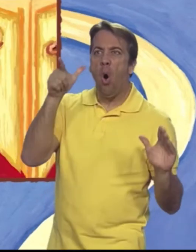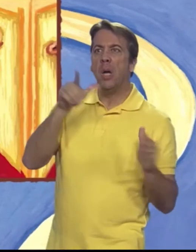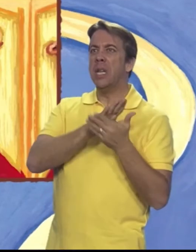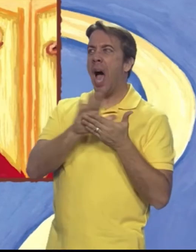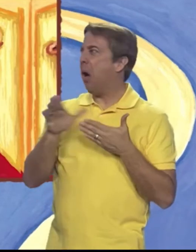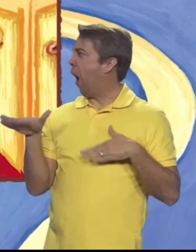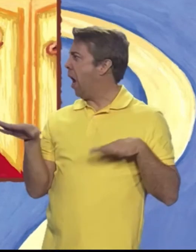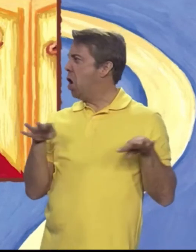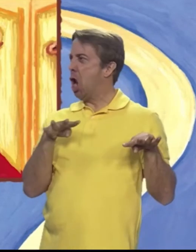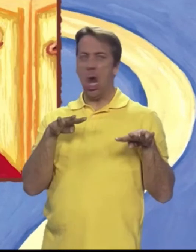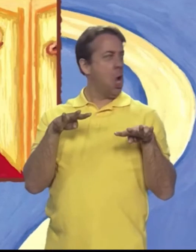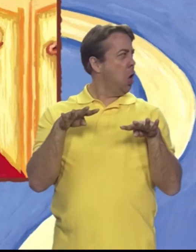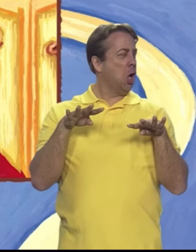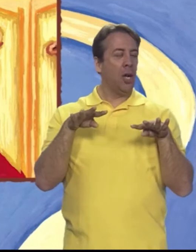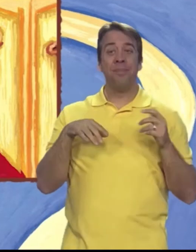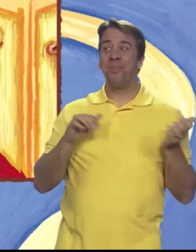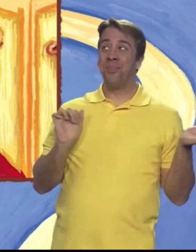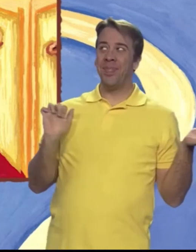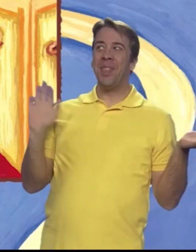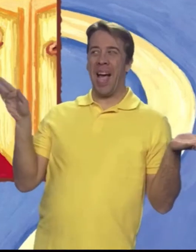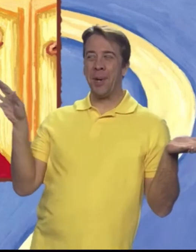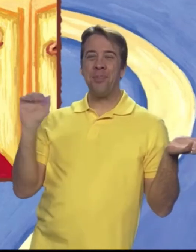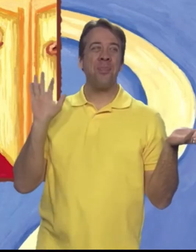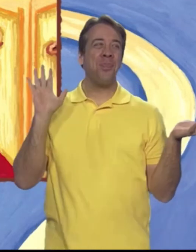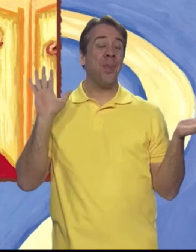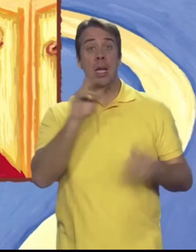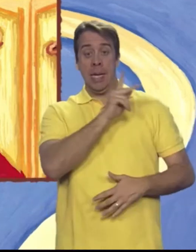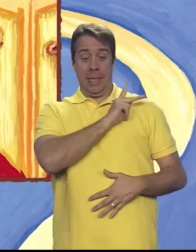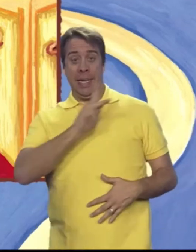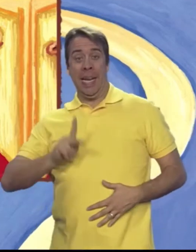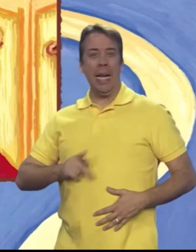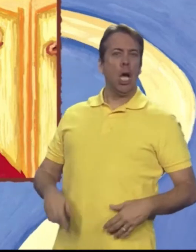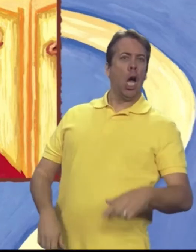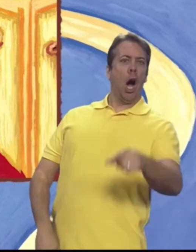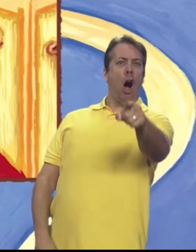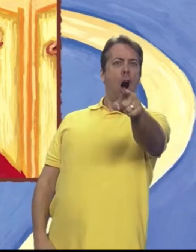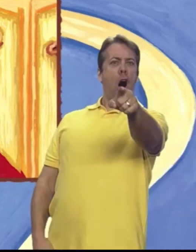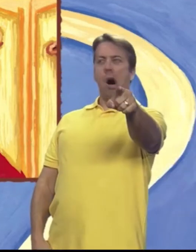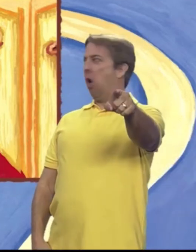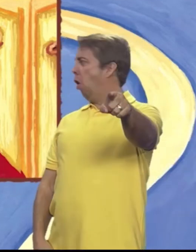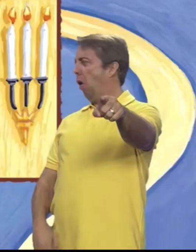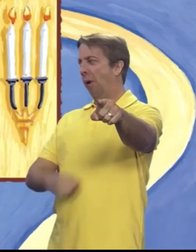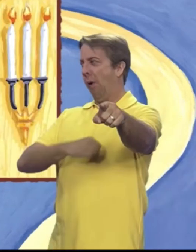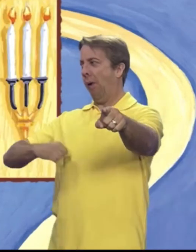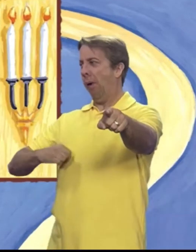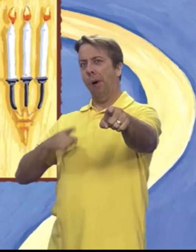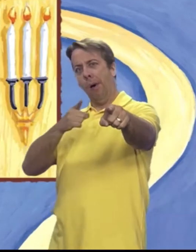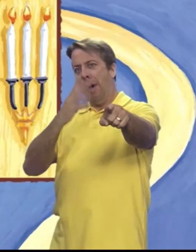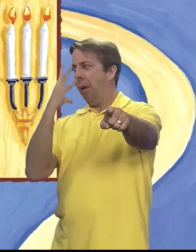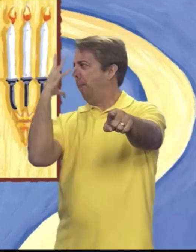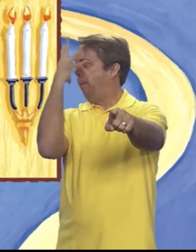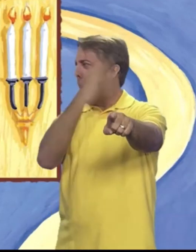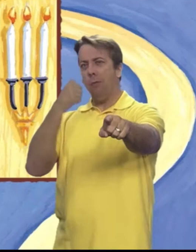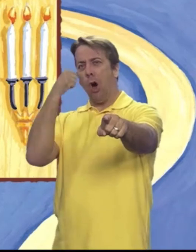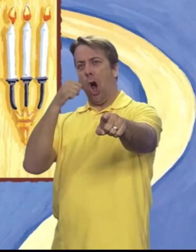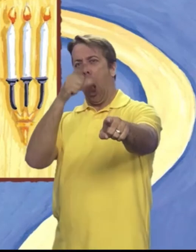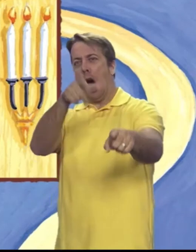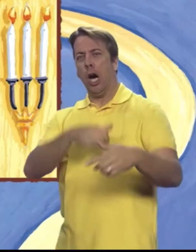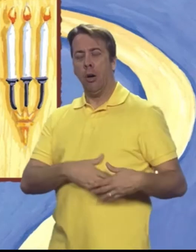What a beautiful girl, exclaimed the king. In such splendid clothes,